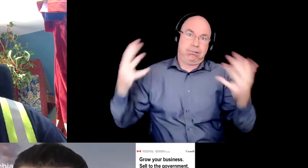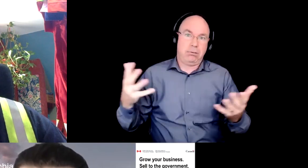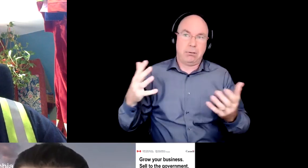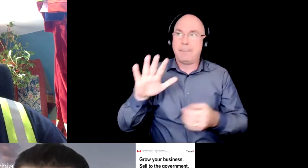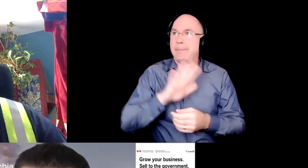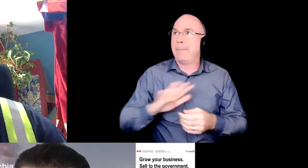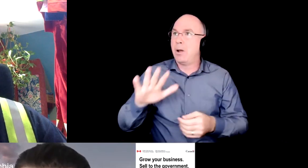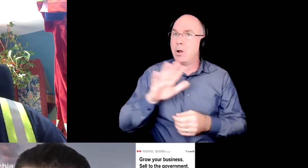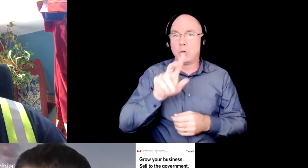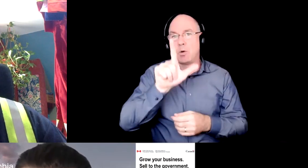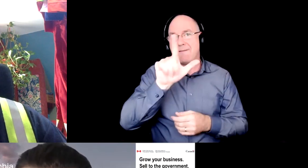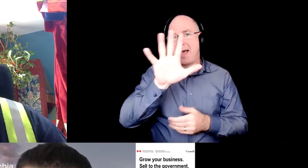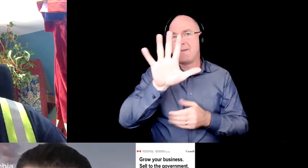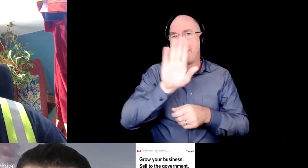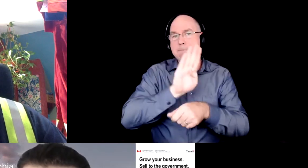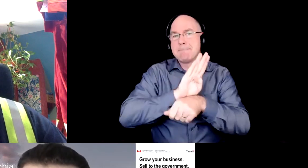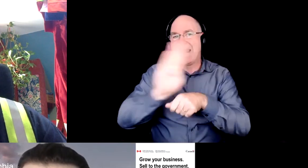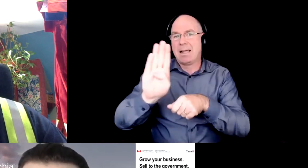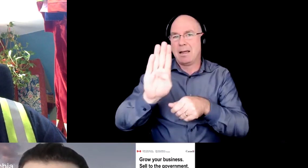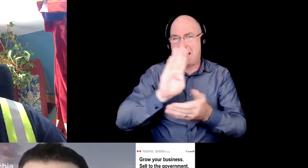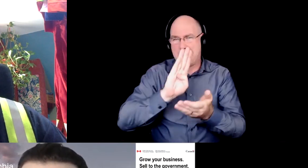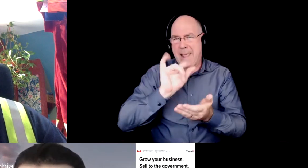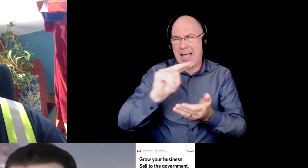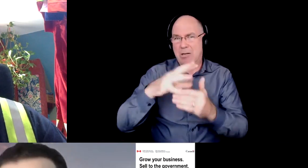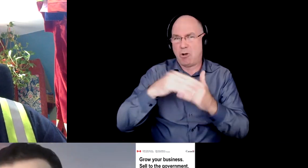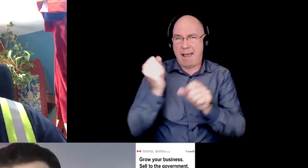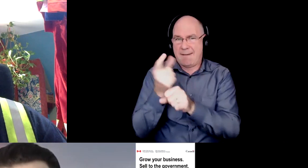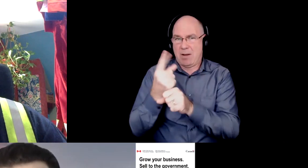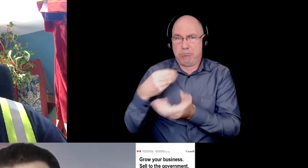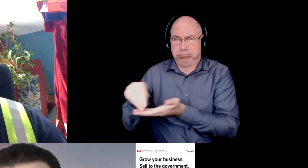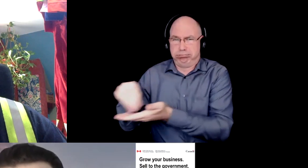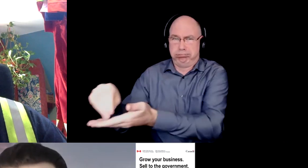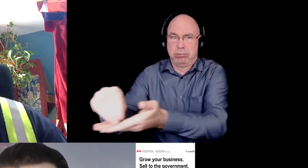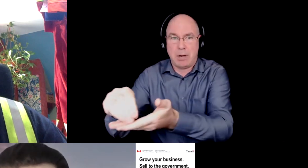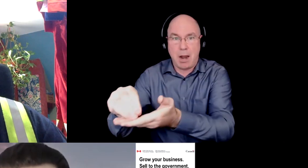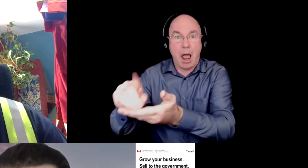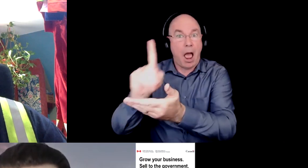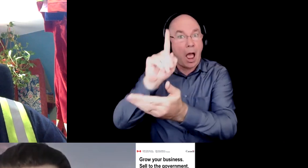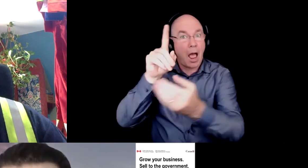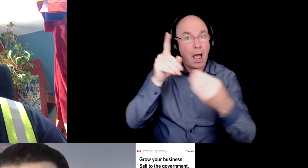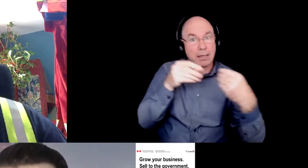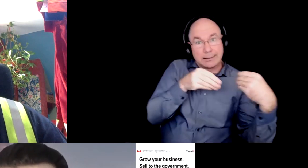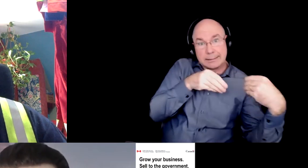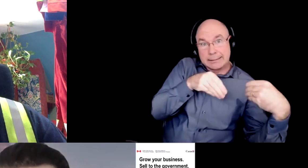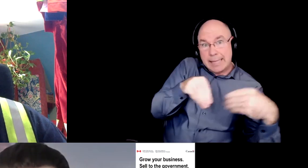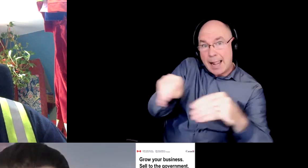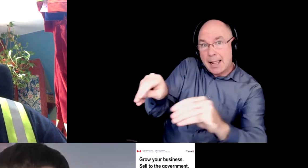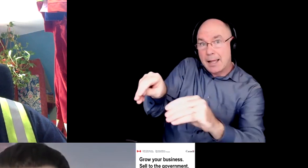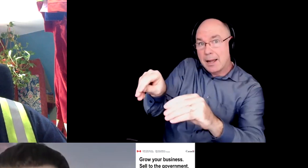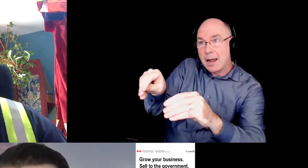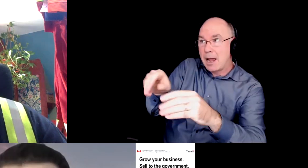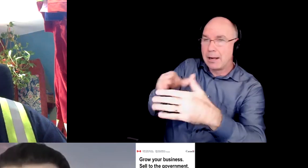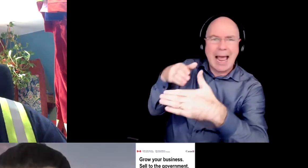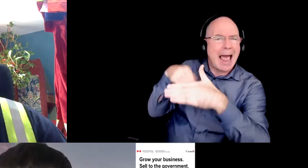about $25 billion a year. But the process for how to access that